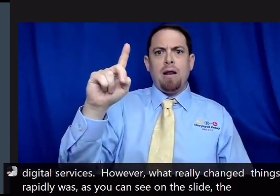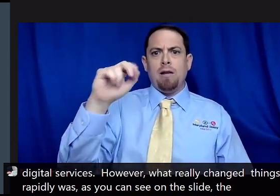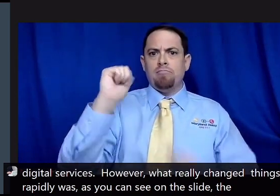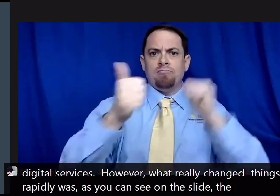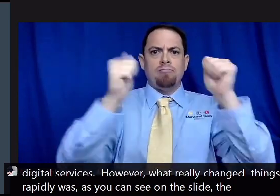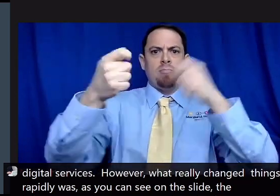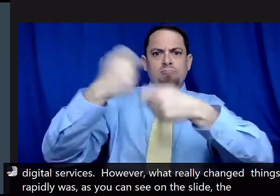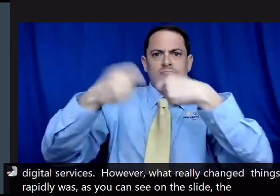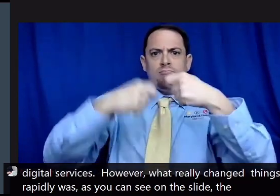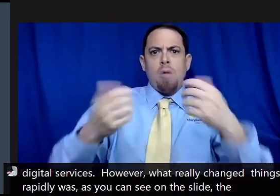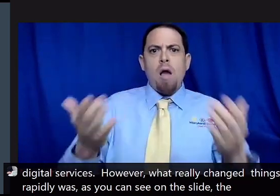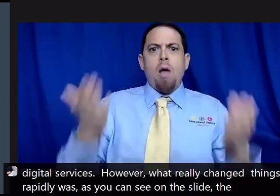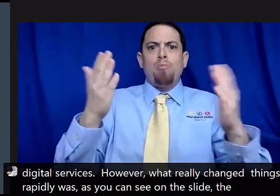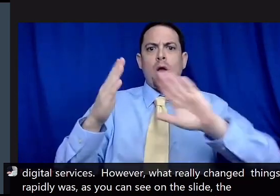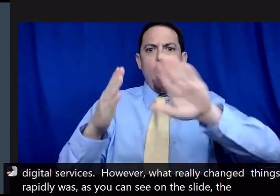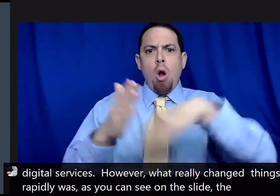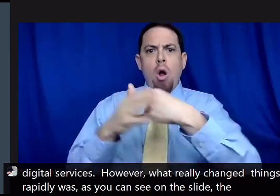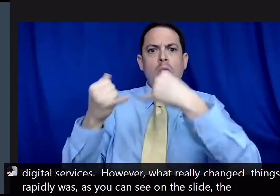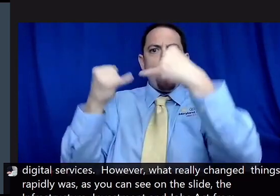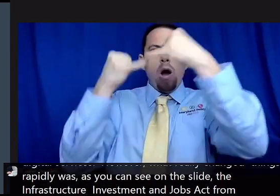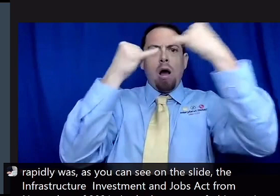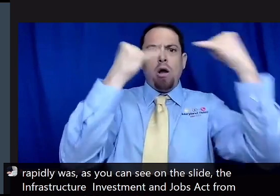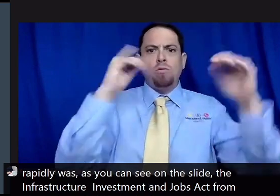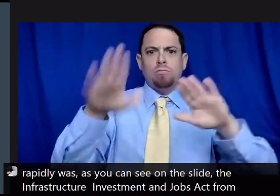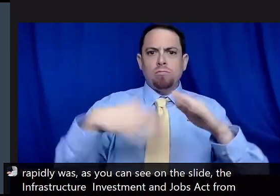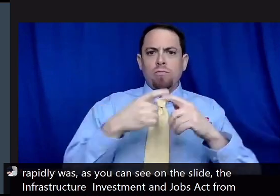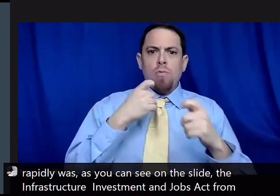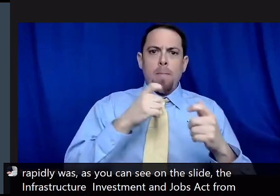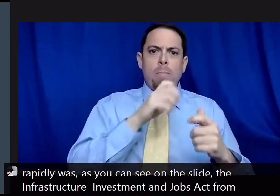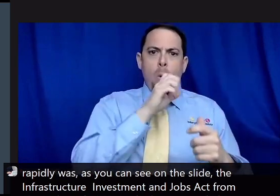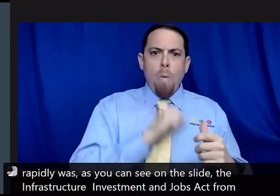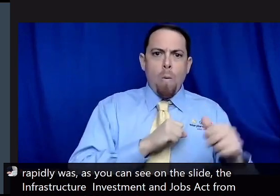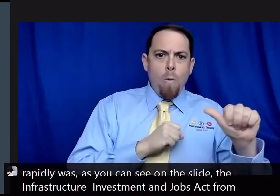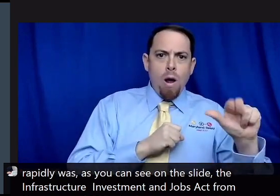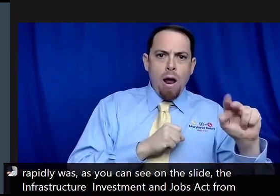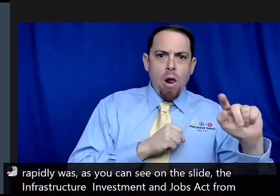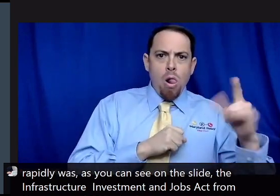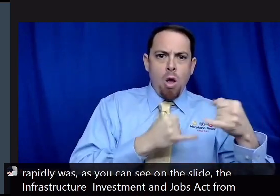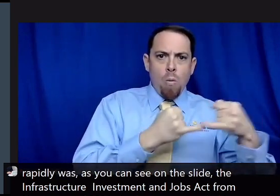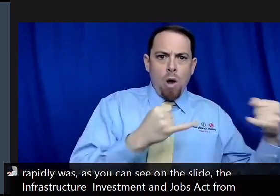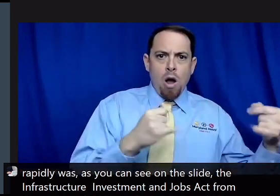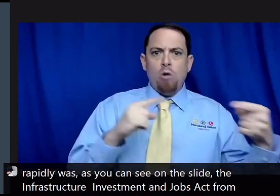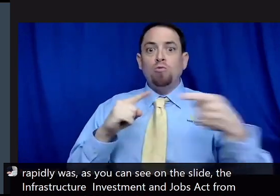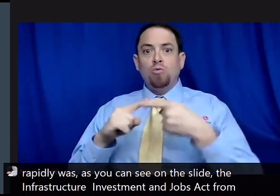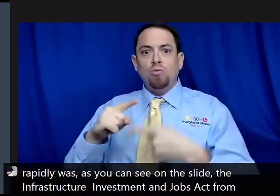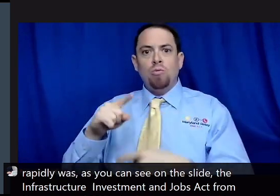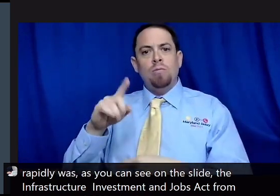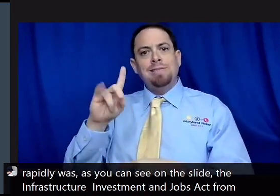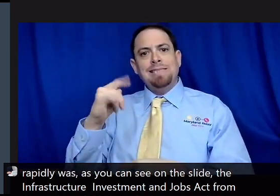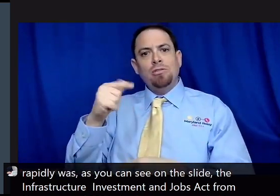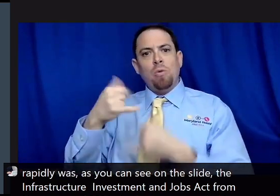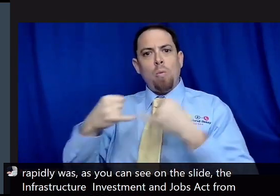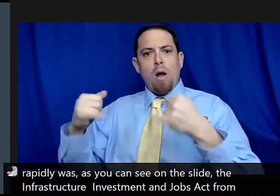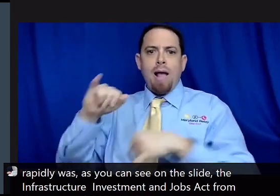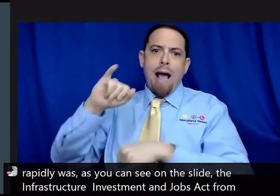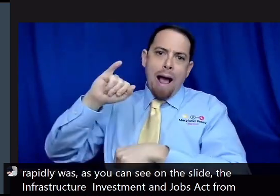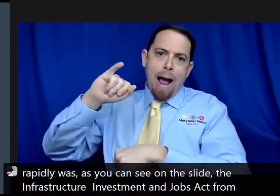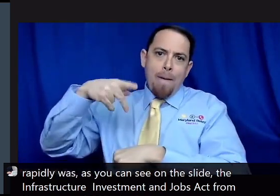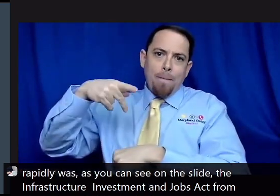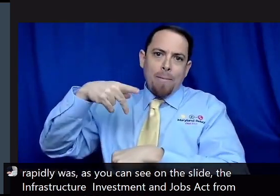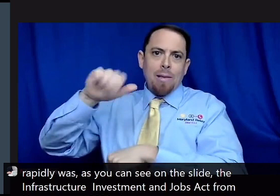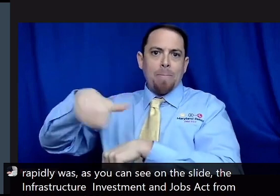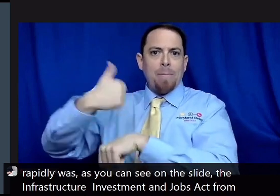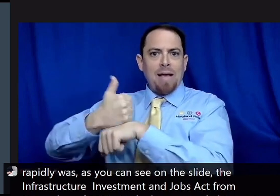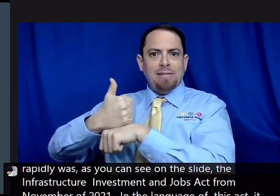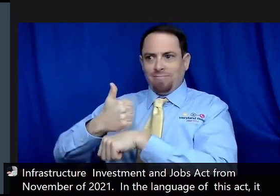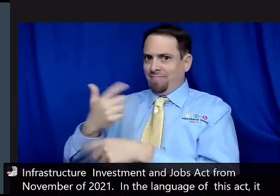it establishes what's called broadband. So again, the old analog lines are now being replaced